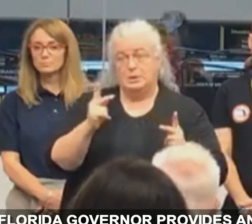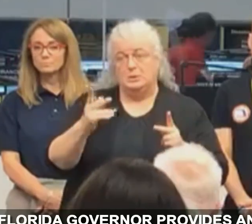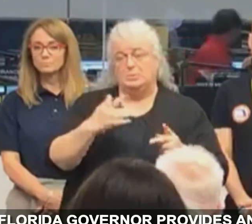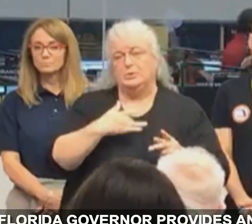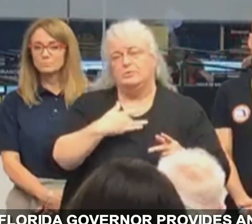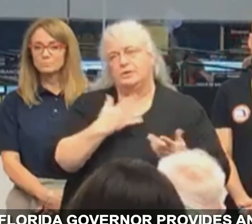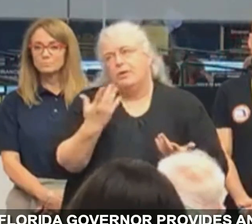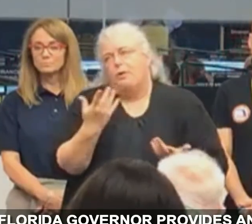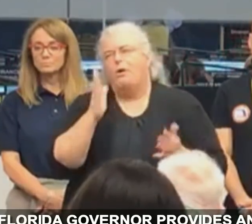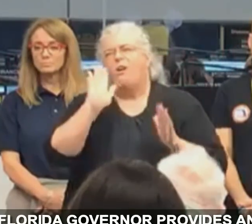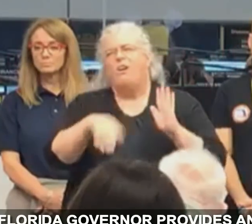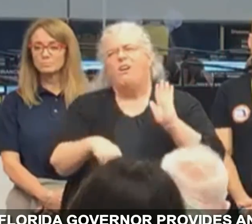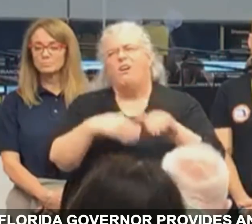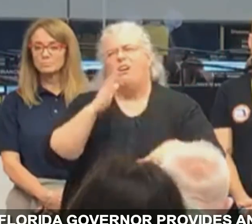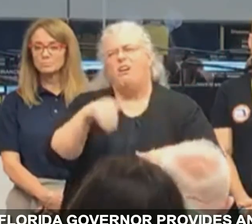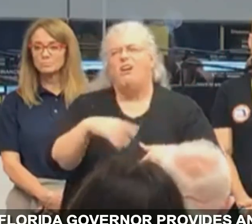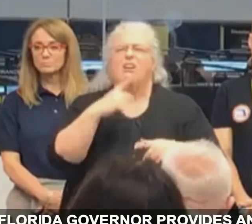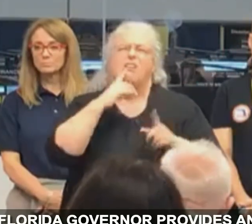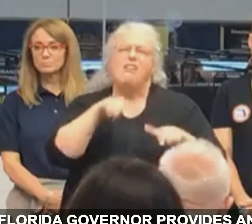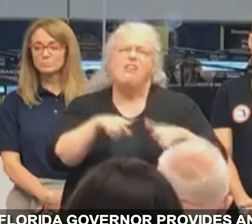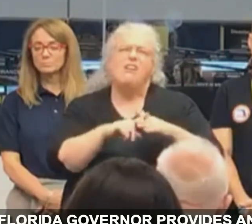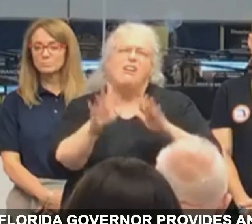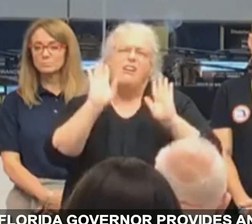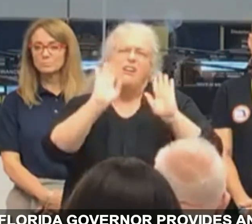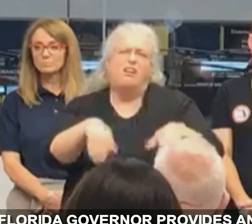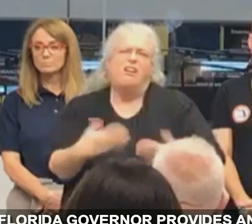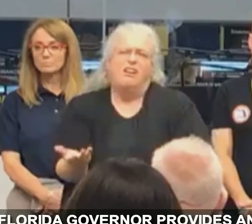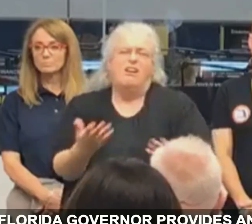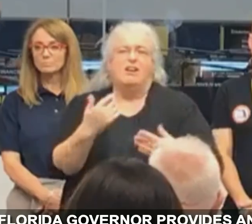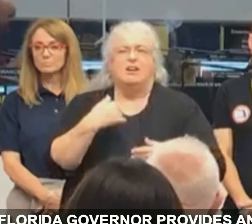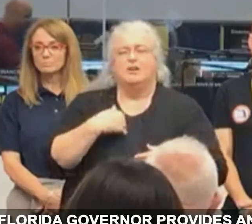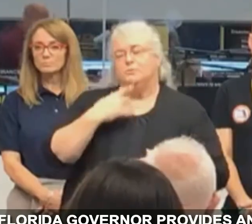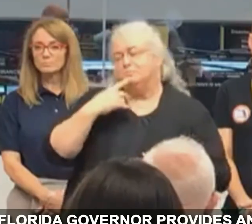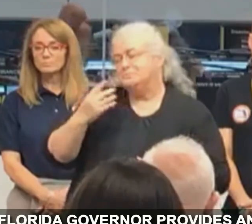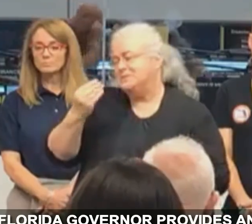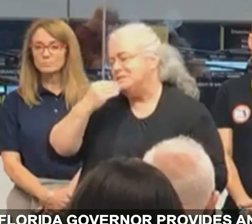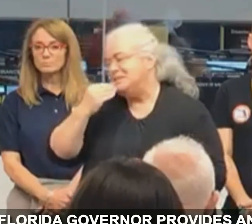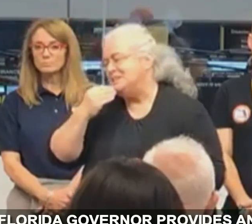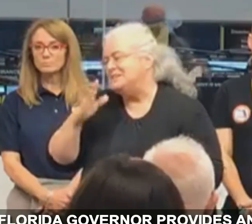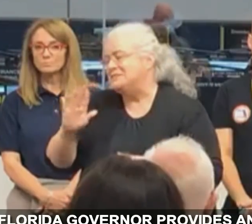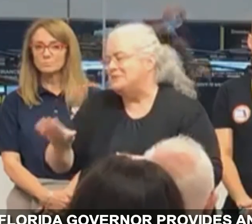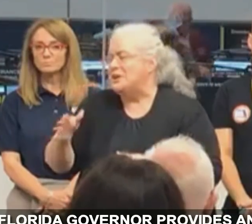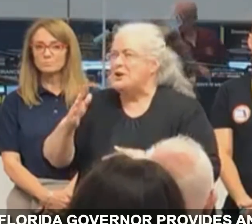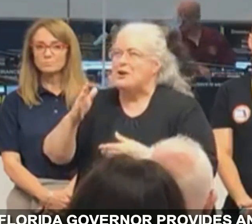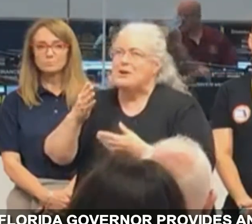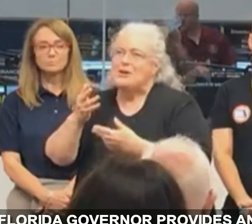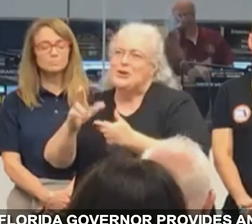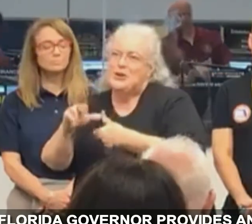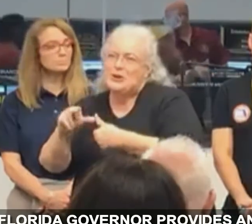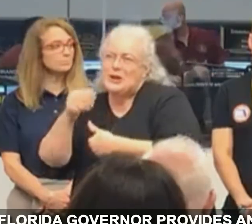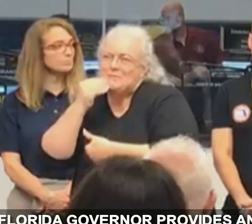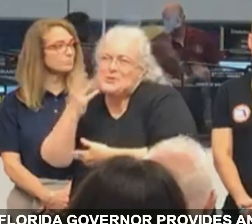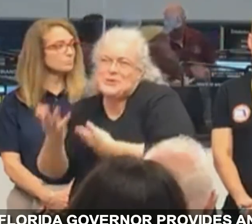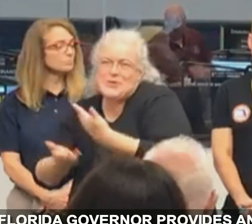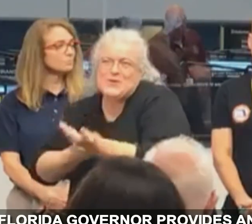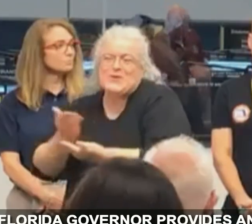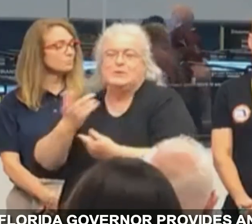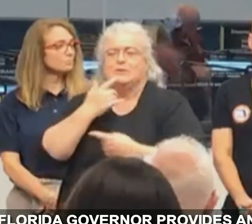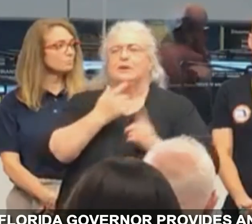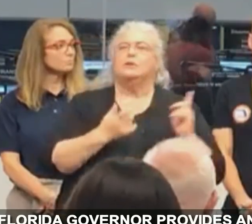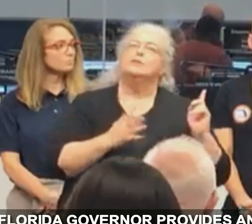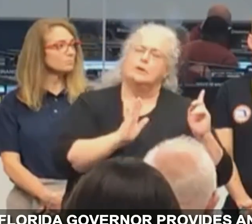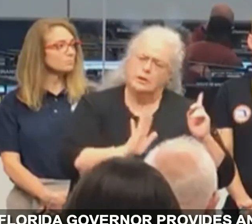evacuation orders, dip into their hurricane supplies a little bit earlier? Yeah, obviously, I think you don't want to overread these